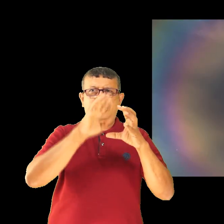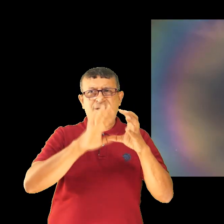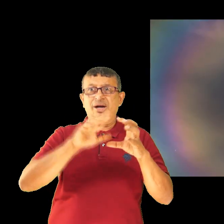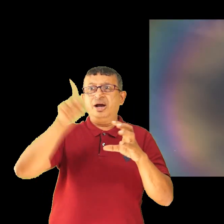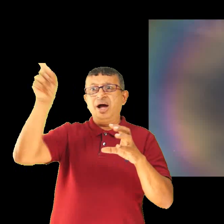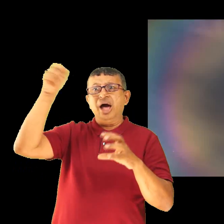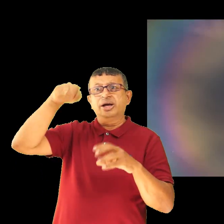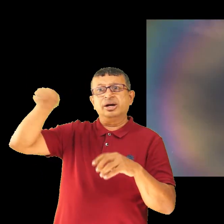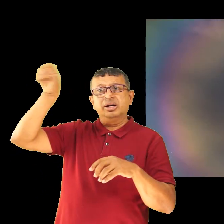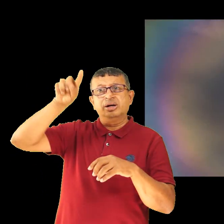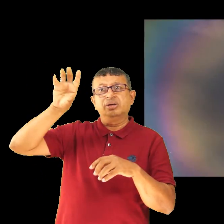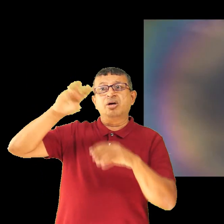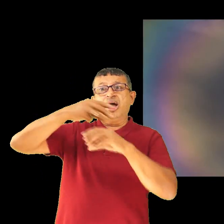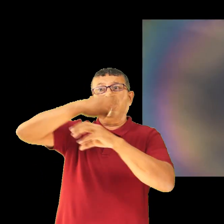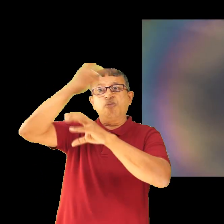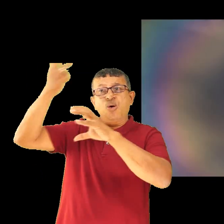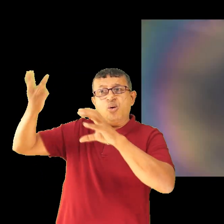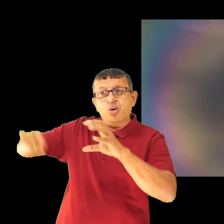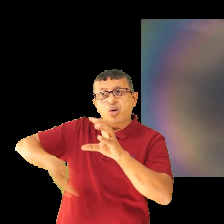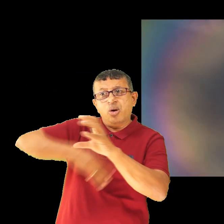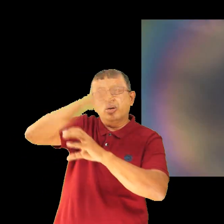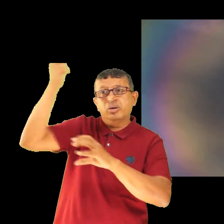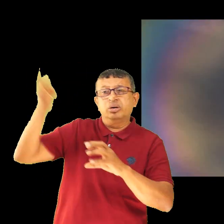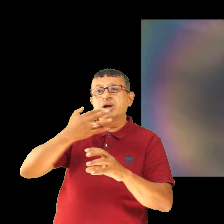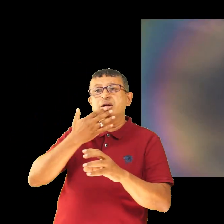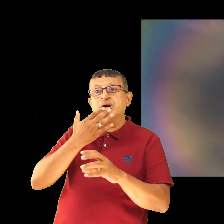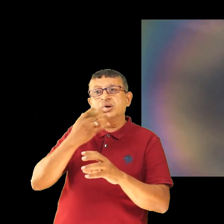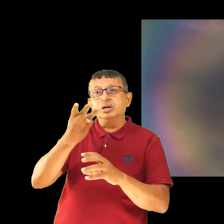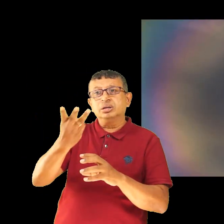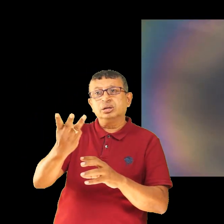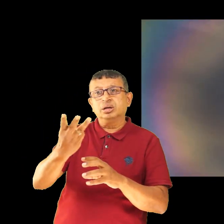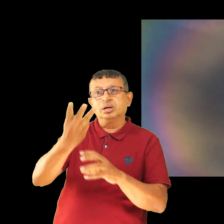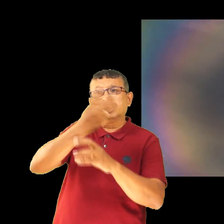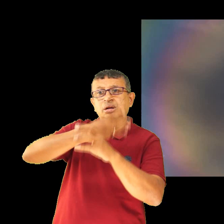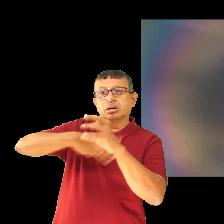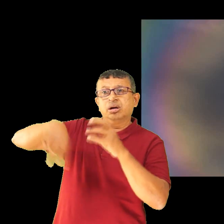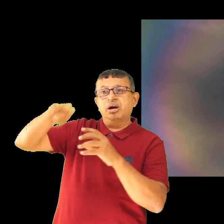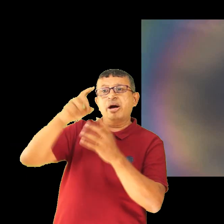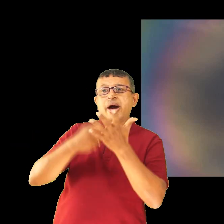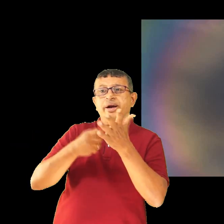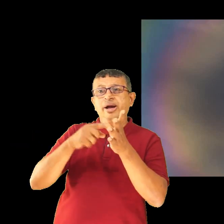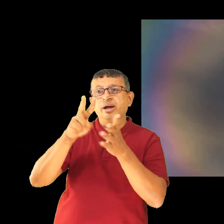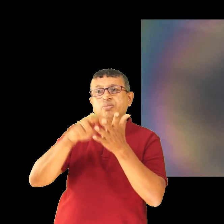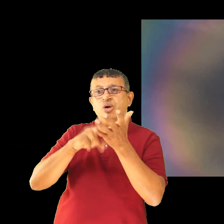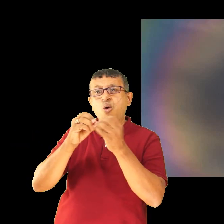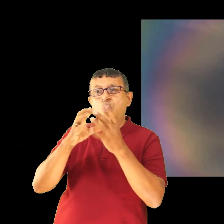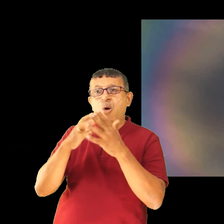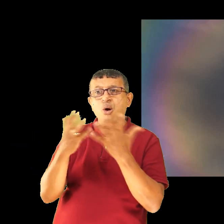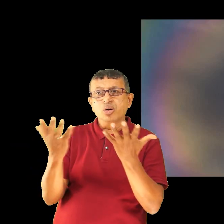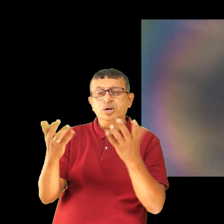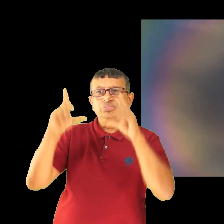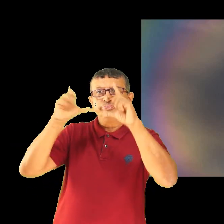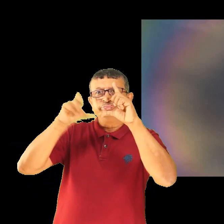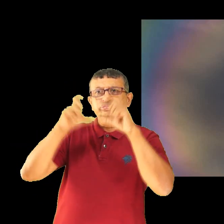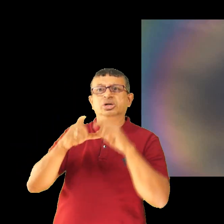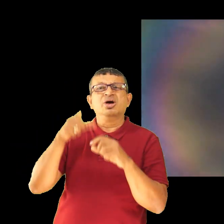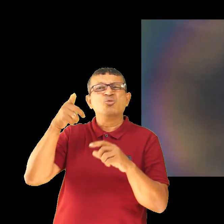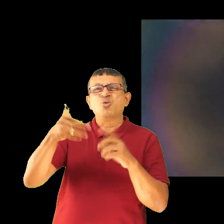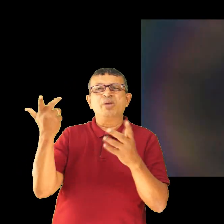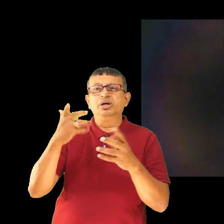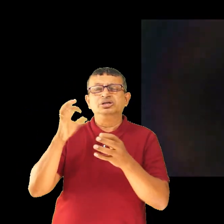very rare. This is the first time seeing the moon surrounded by a rainbow. It's really beautiful and